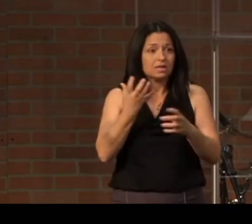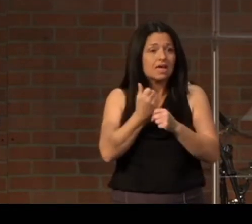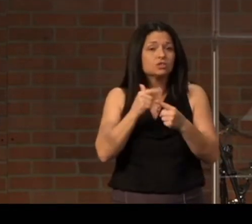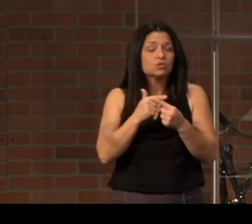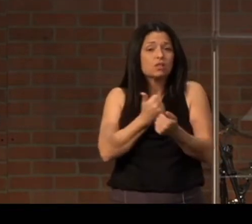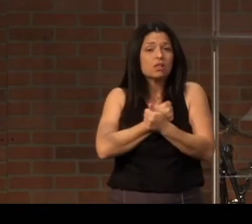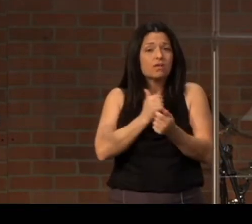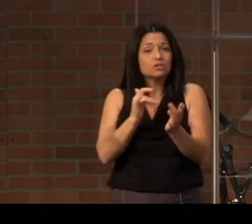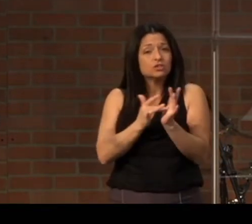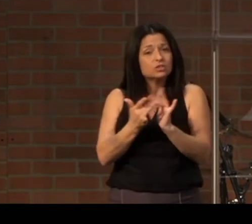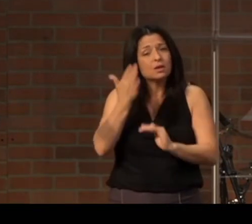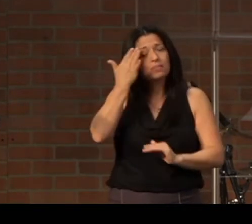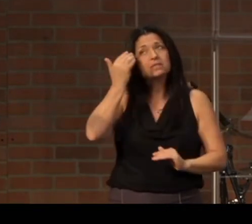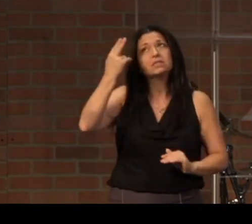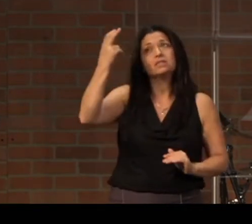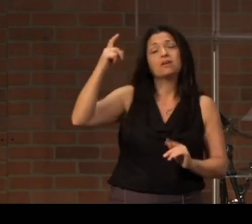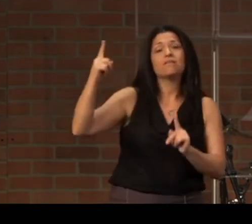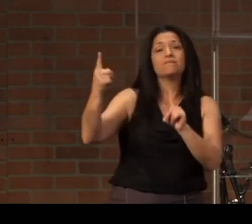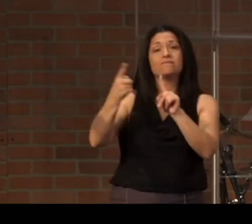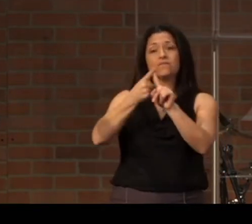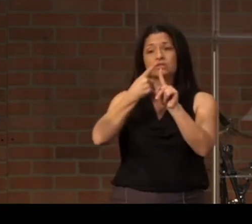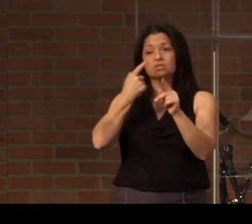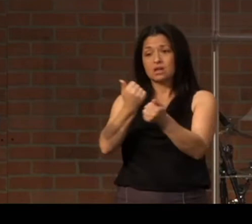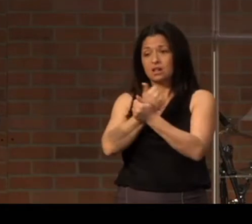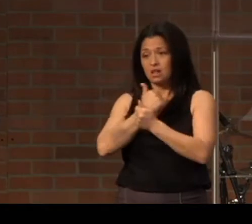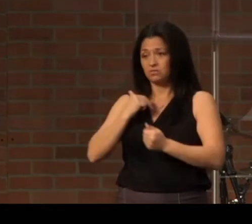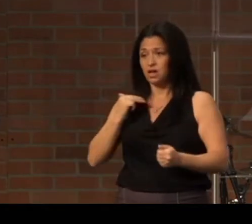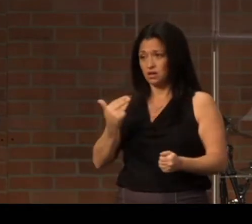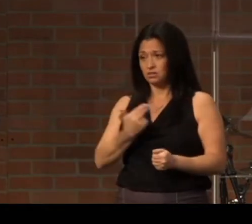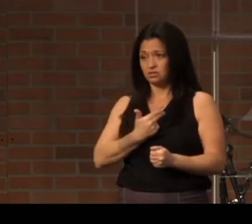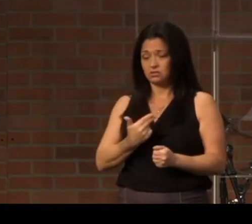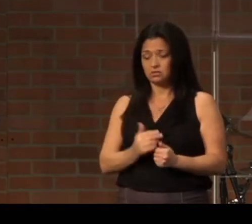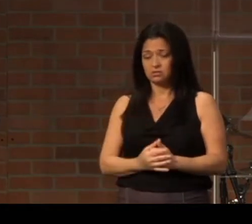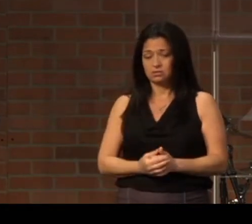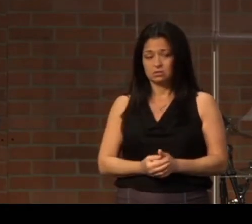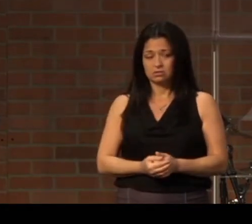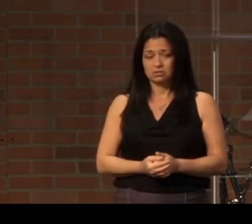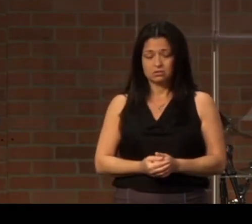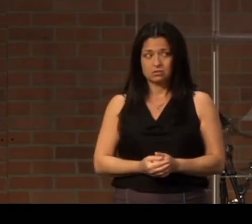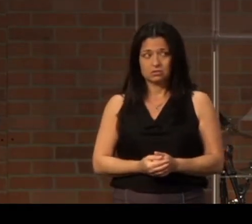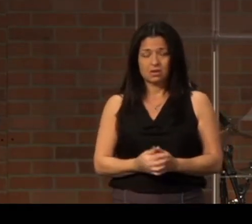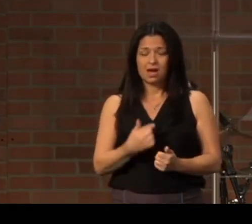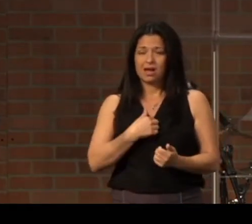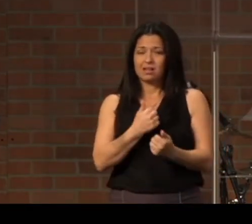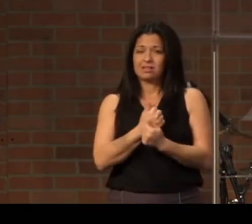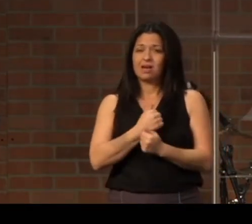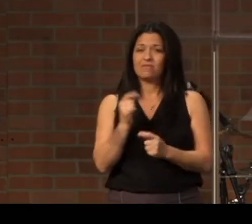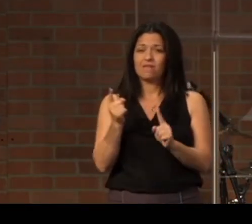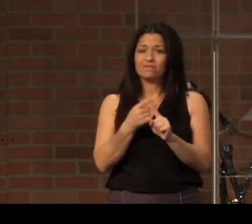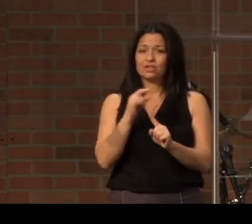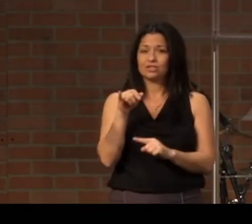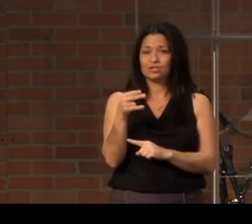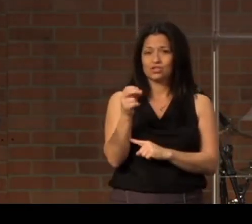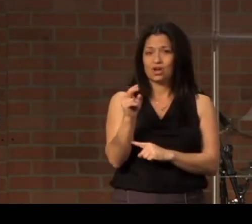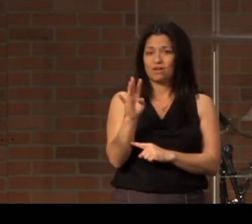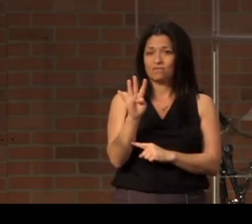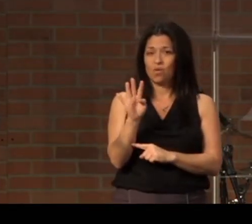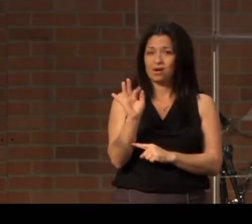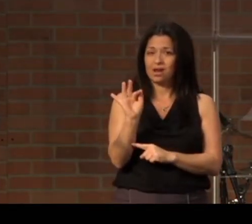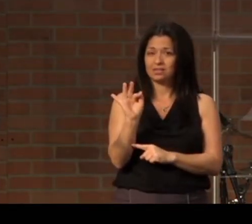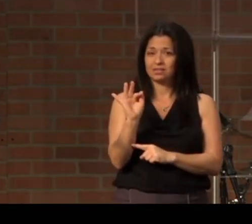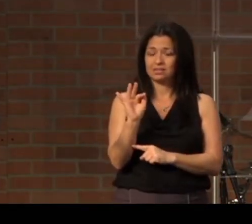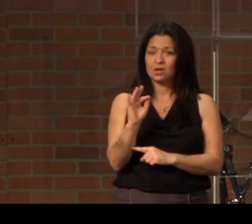Because he first loved us. Oh, I love in 1 John 4:19.